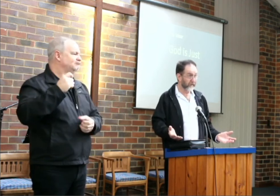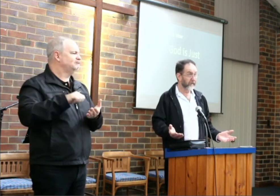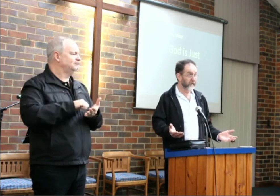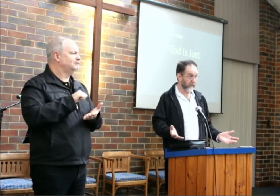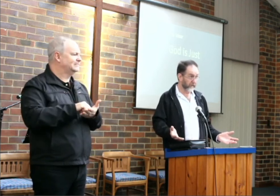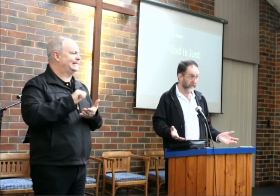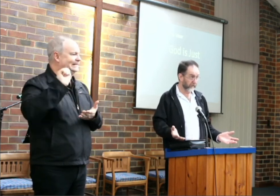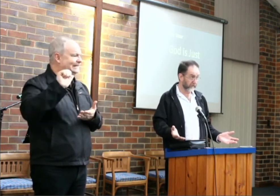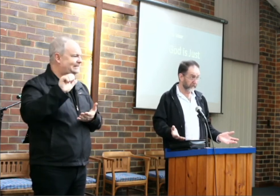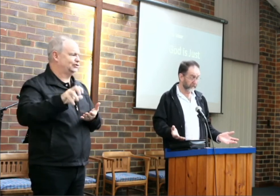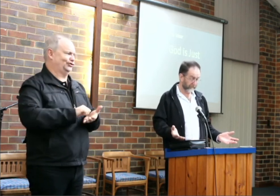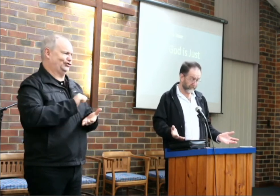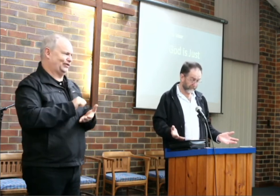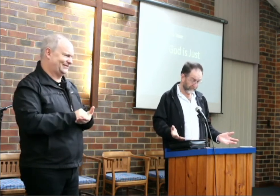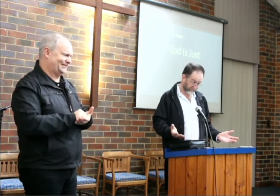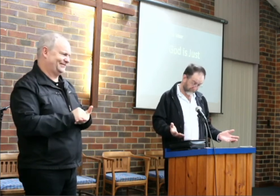his justice.